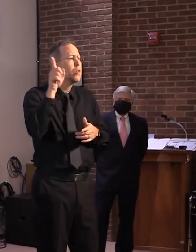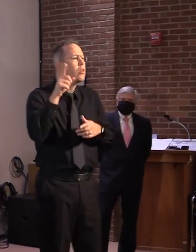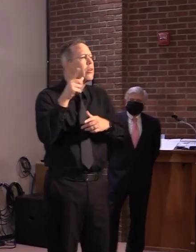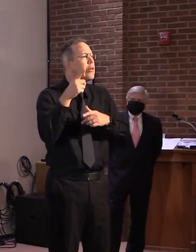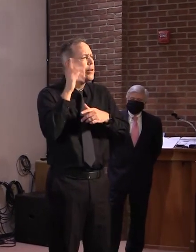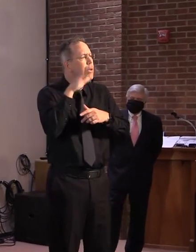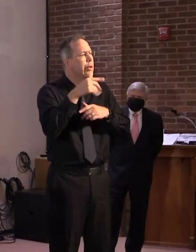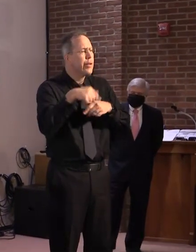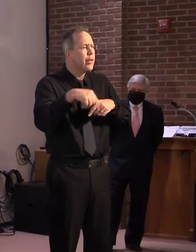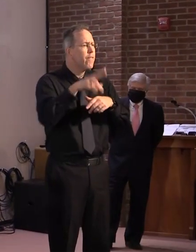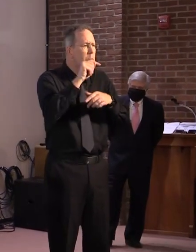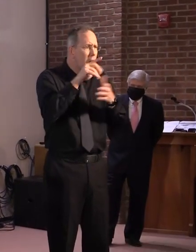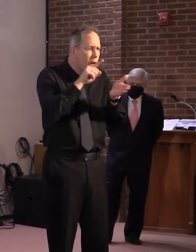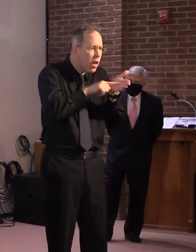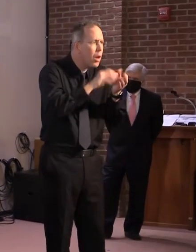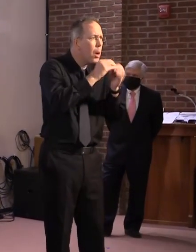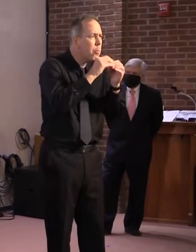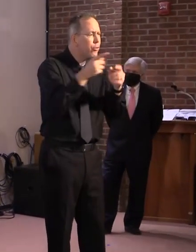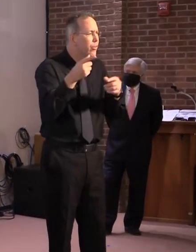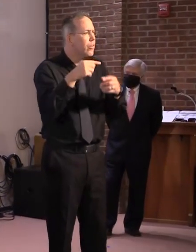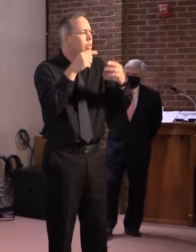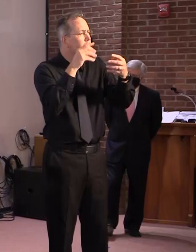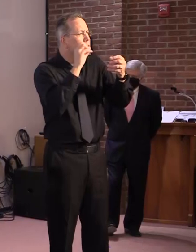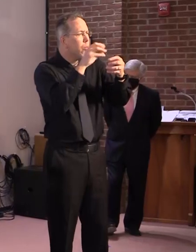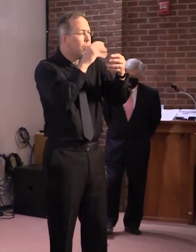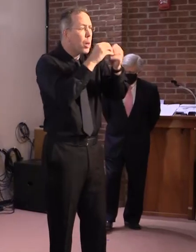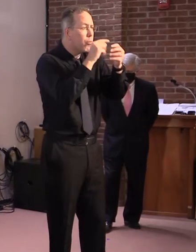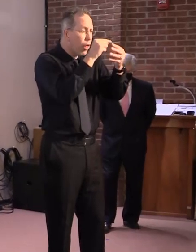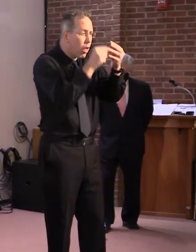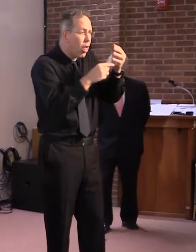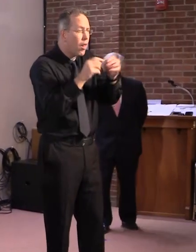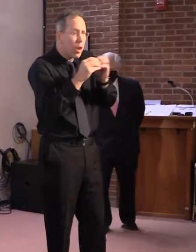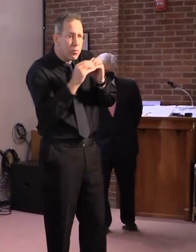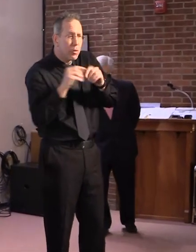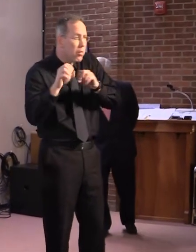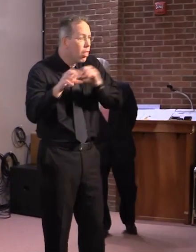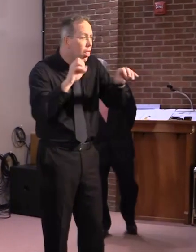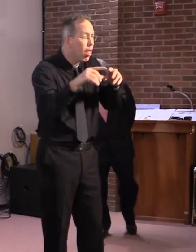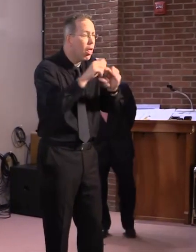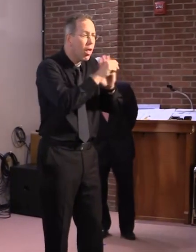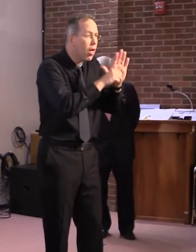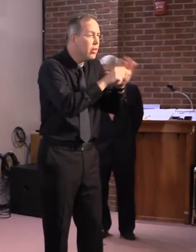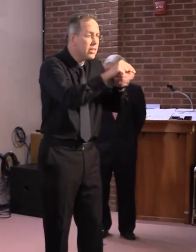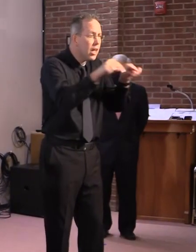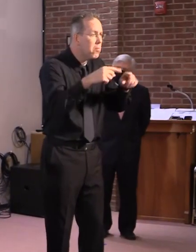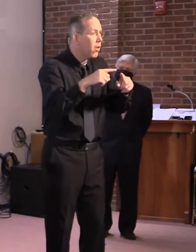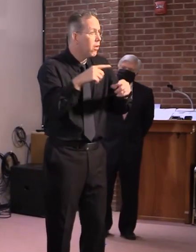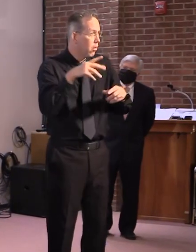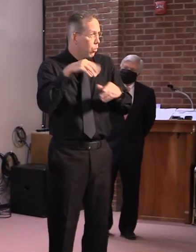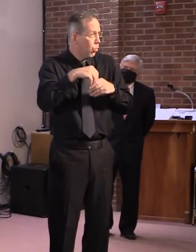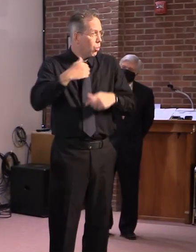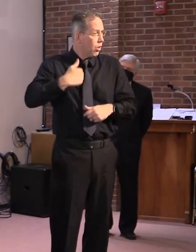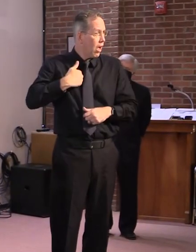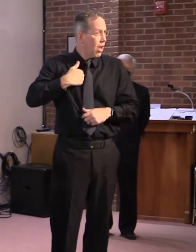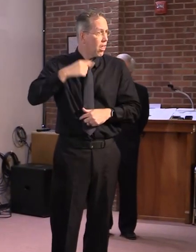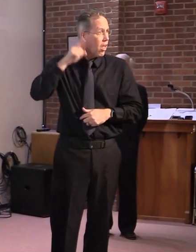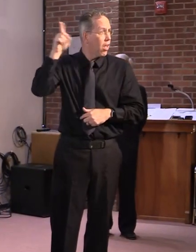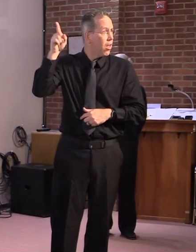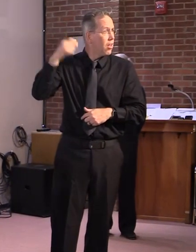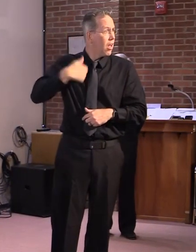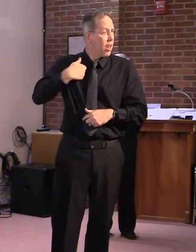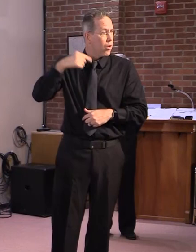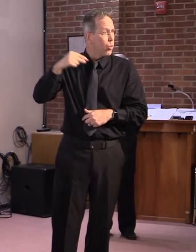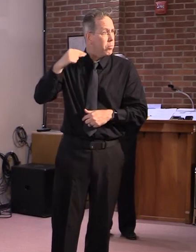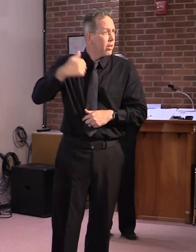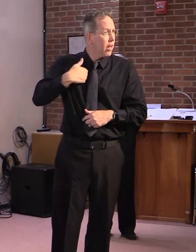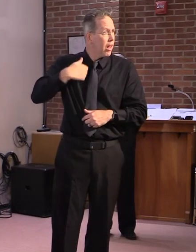then would you have the make it possible for people from Canadian counties, if, again, if that's the